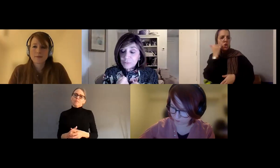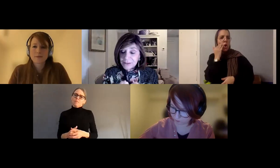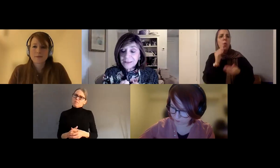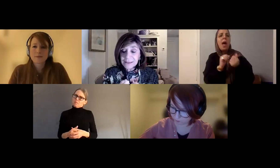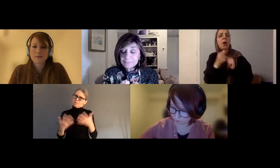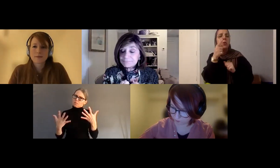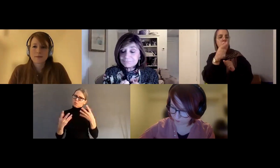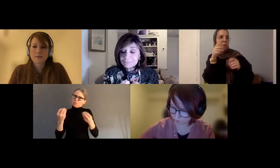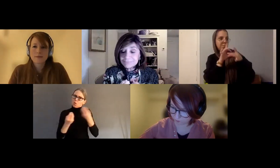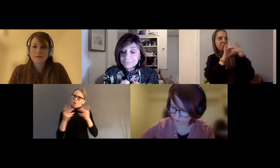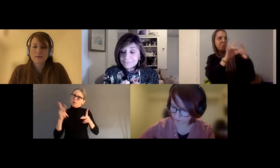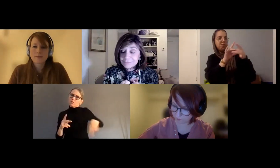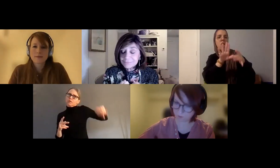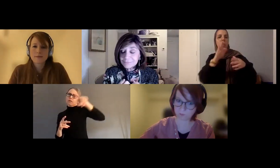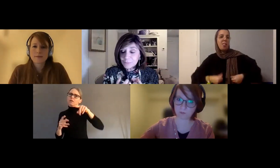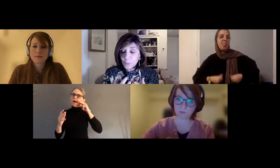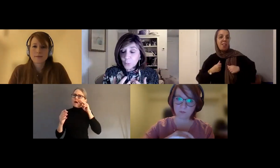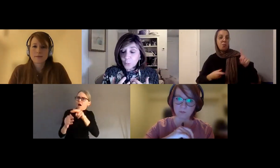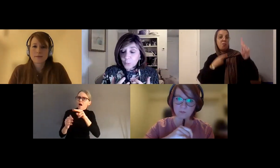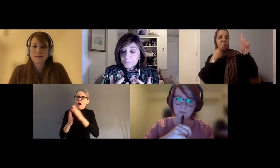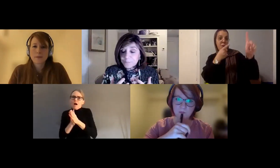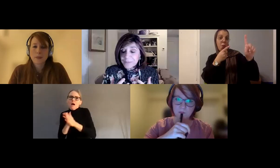is really